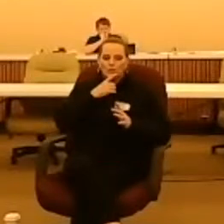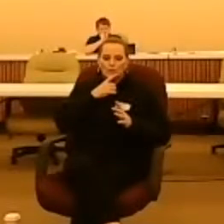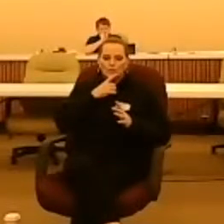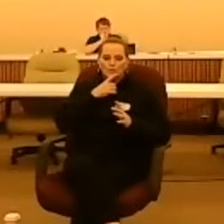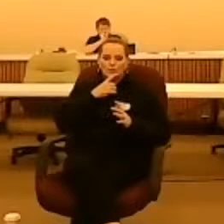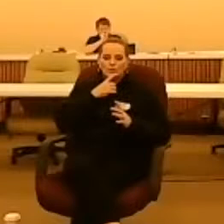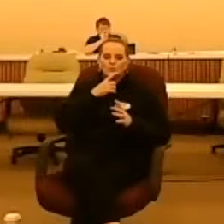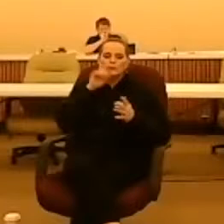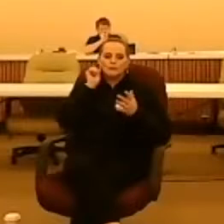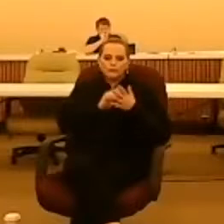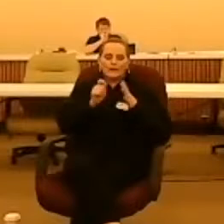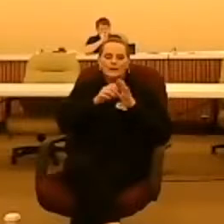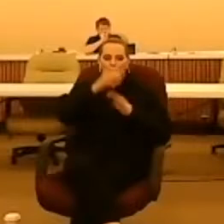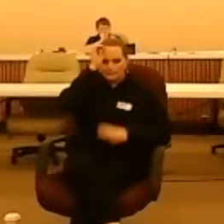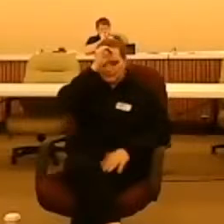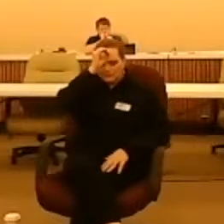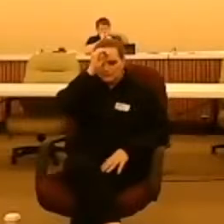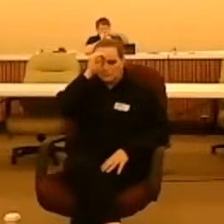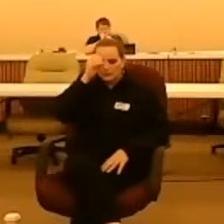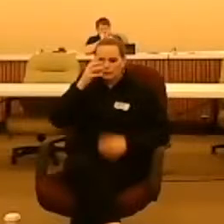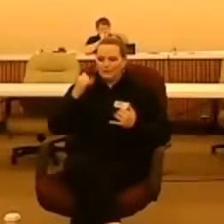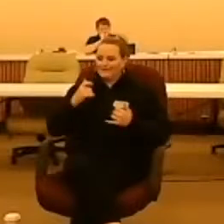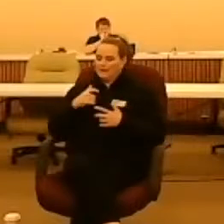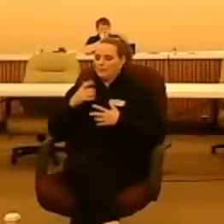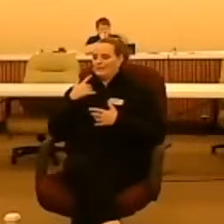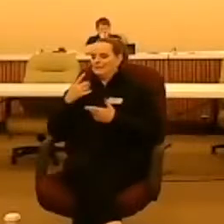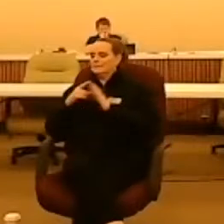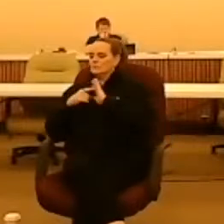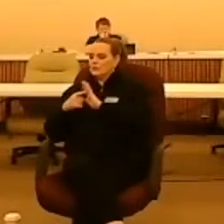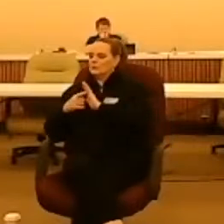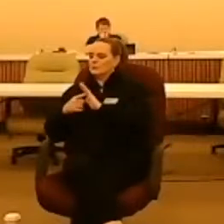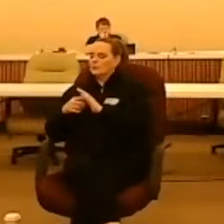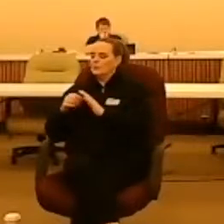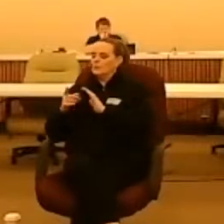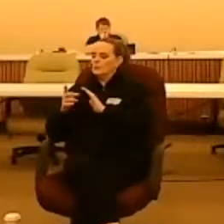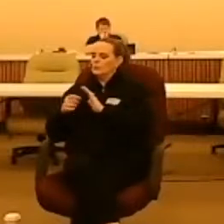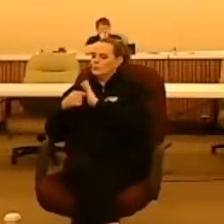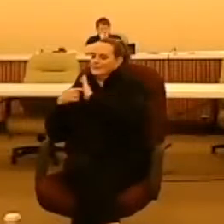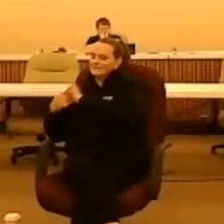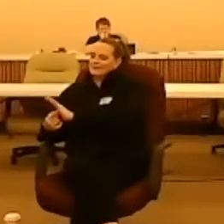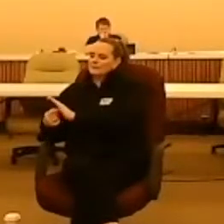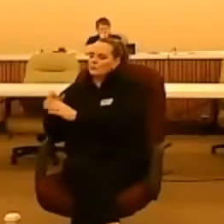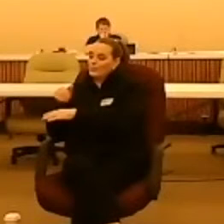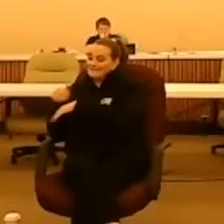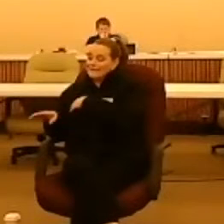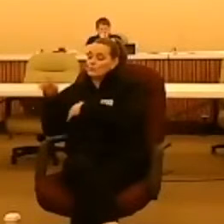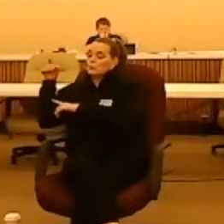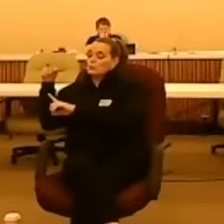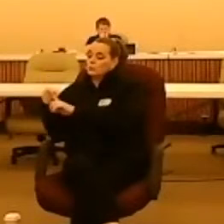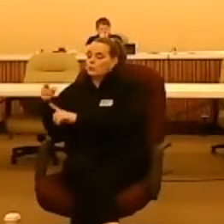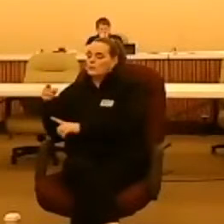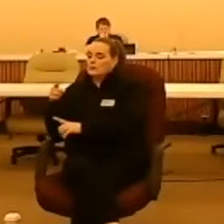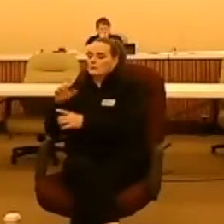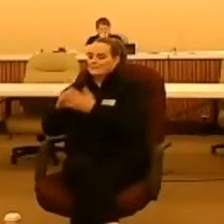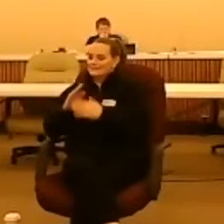now, the way it's written, it sounds like we'd issue that opinion to the town board. It's not